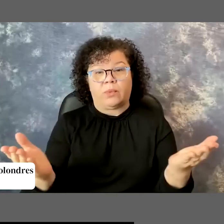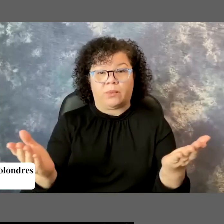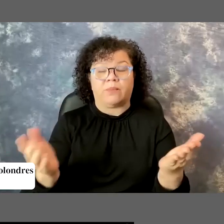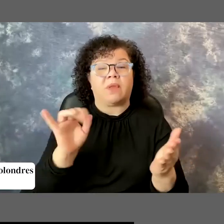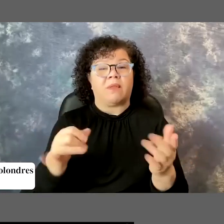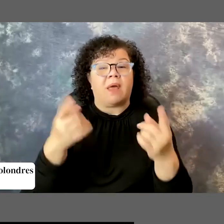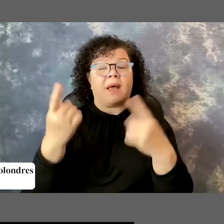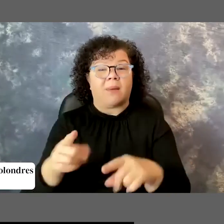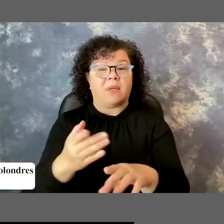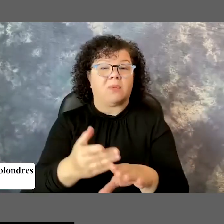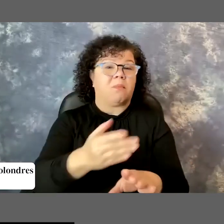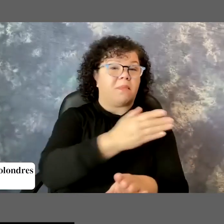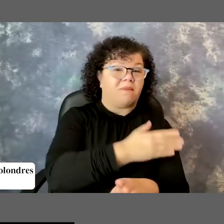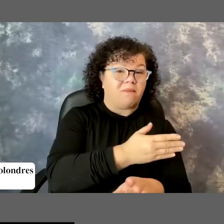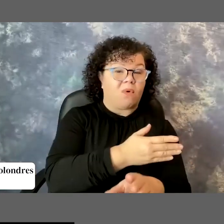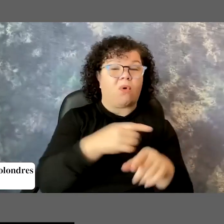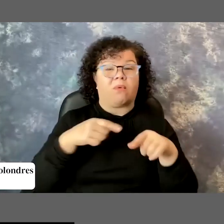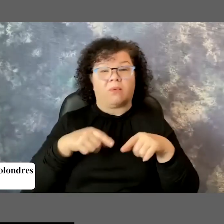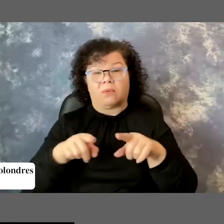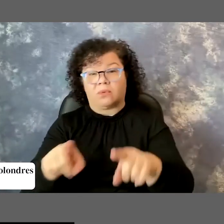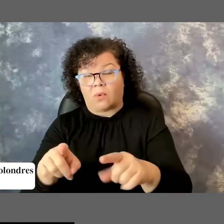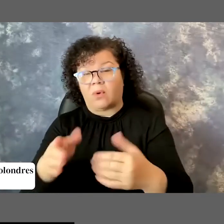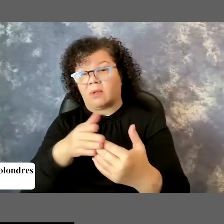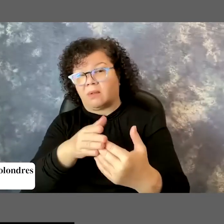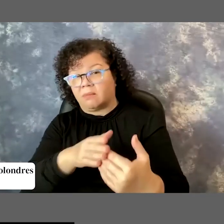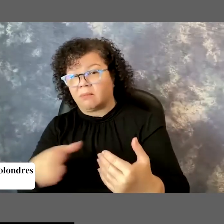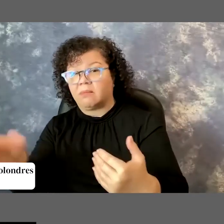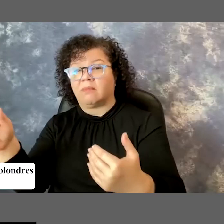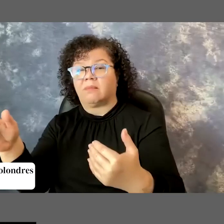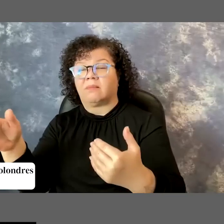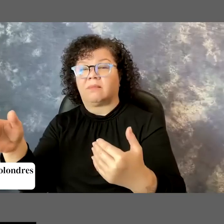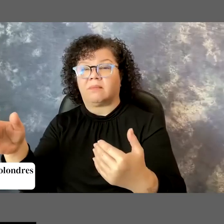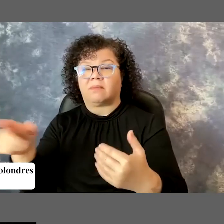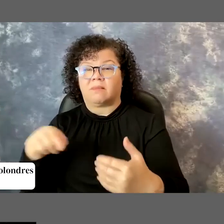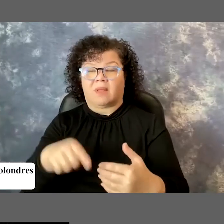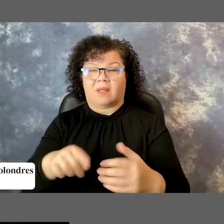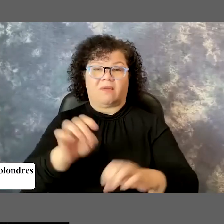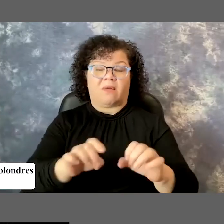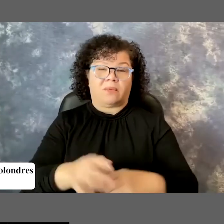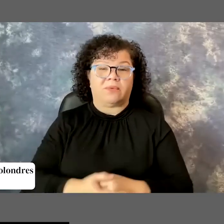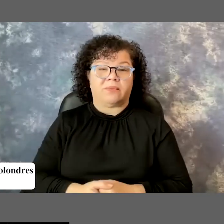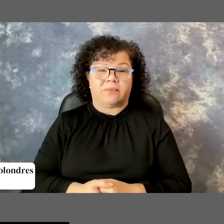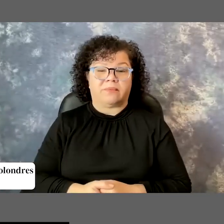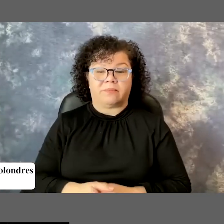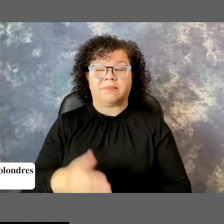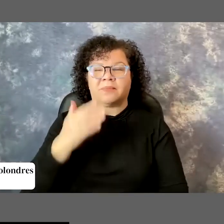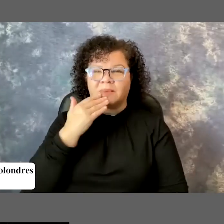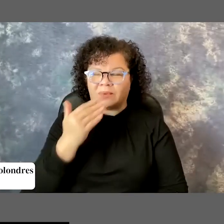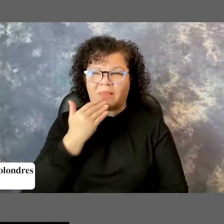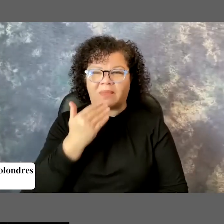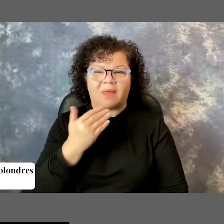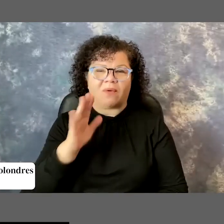that happens as part of, and that will continue to happen after this evaluation. Thank you for